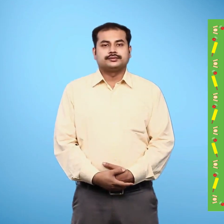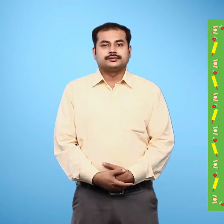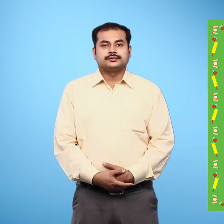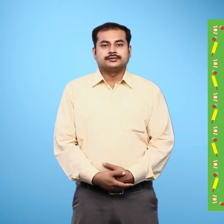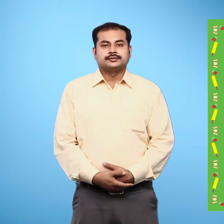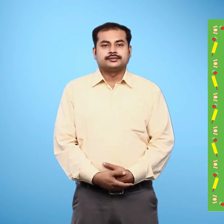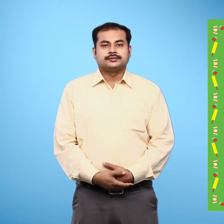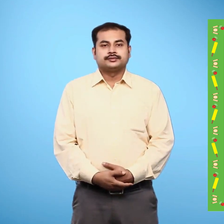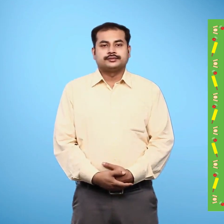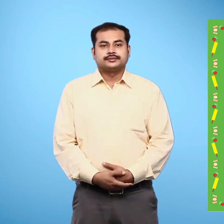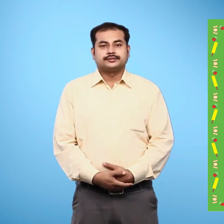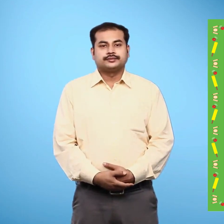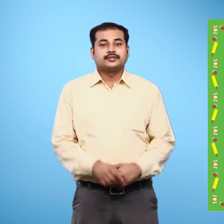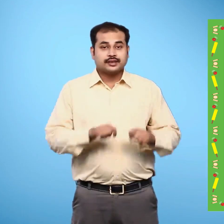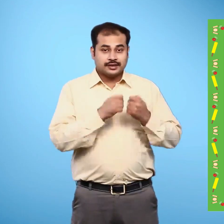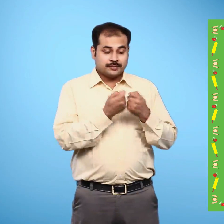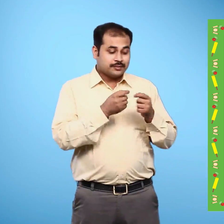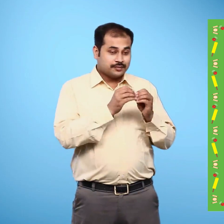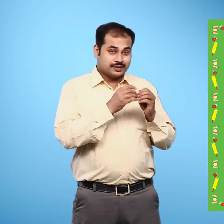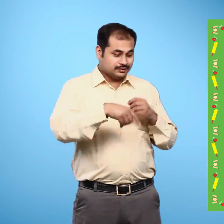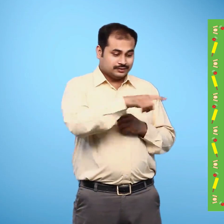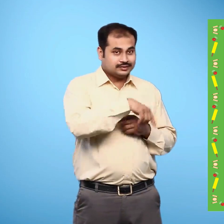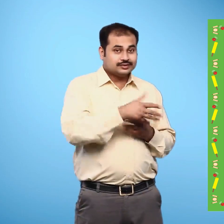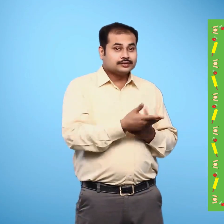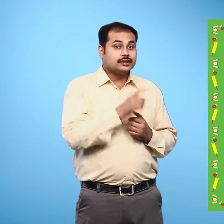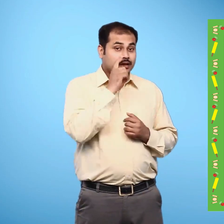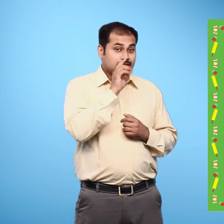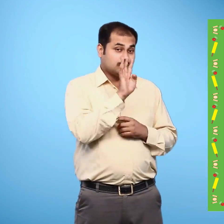of Uncle Miku. Team B has 4 girls